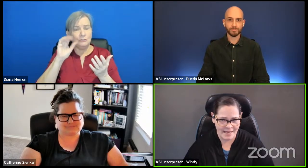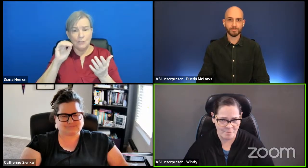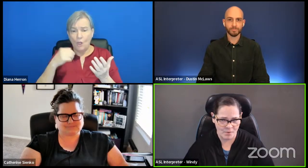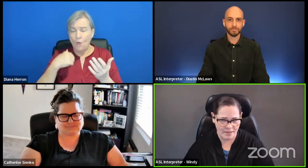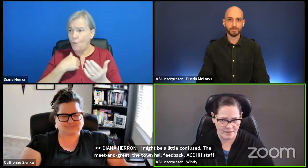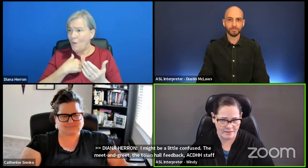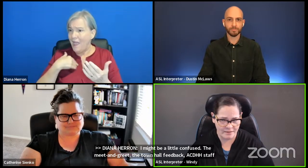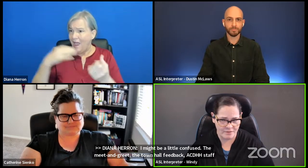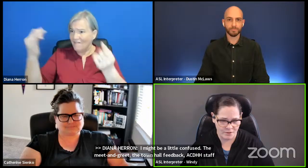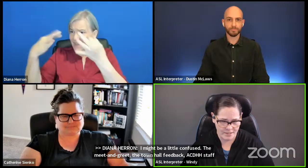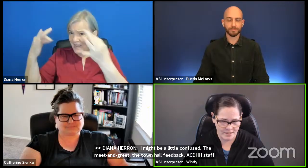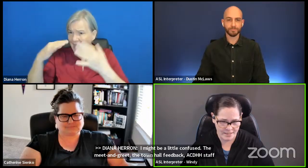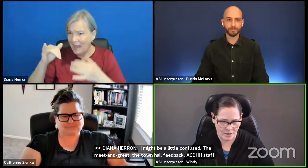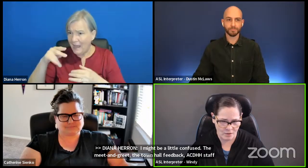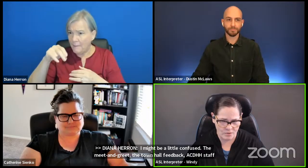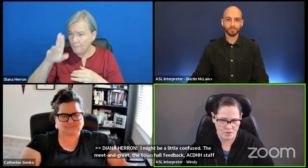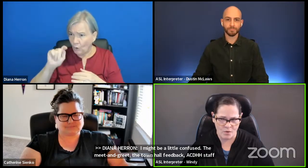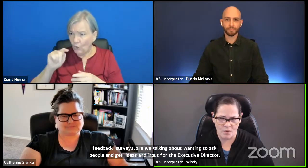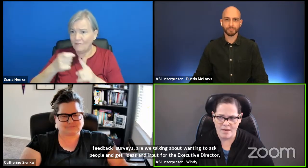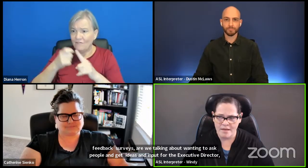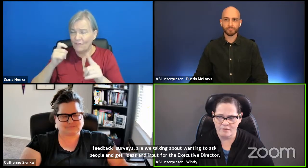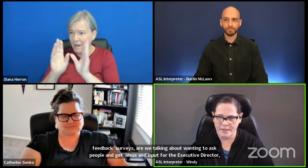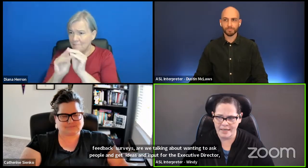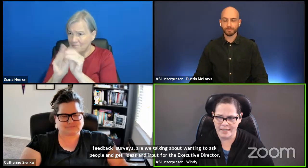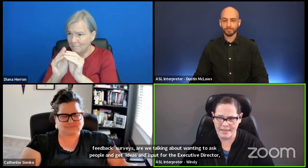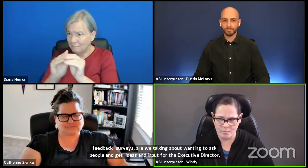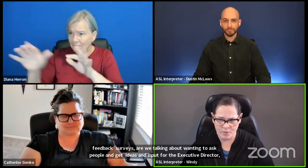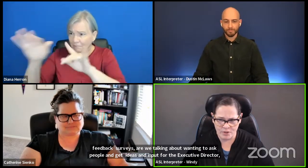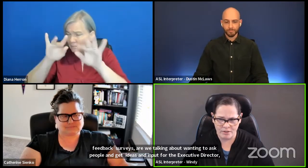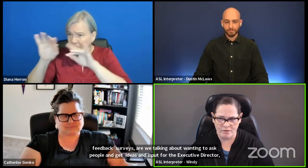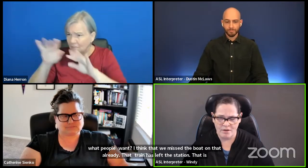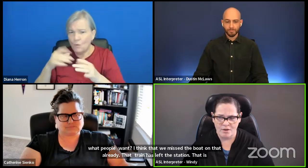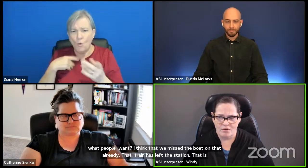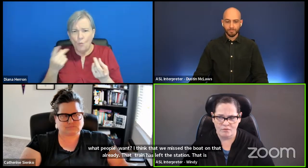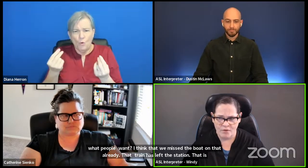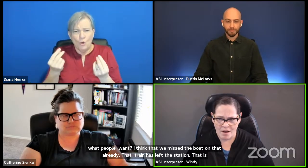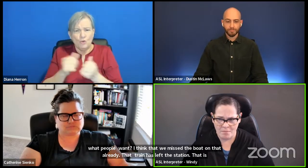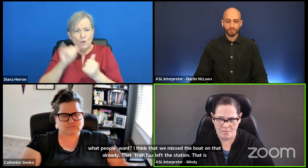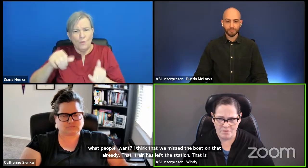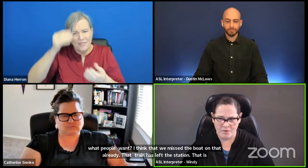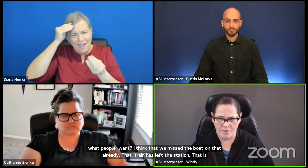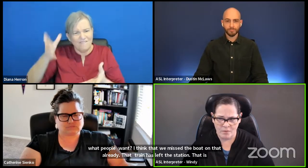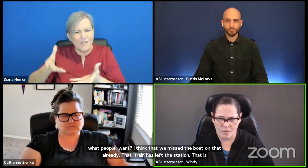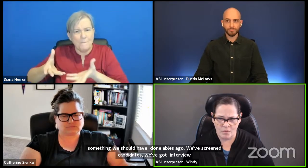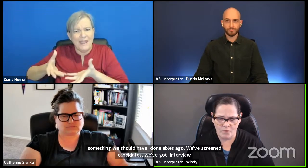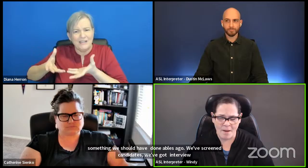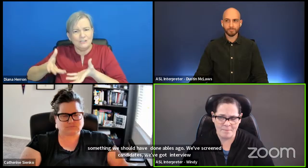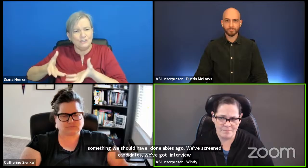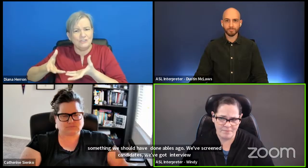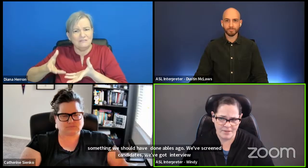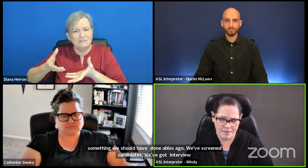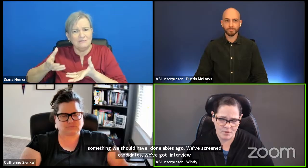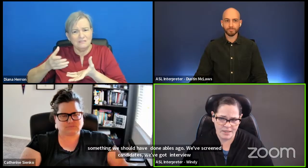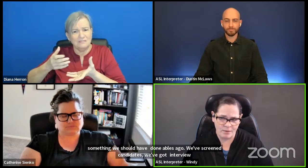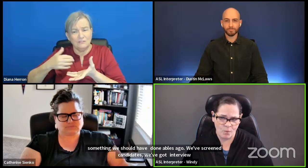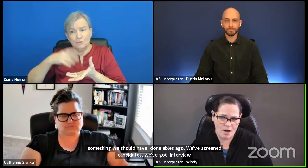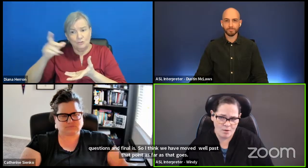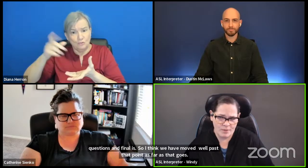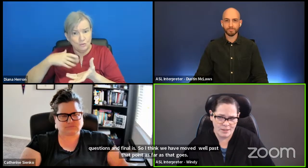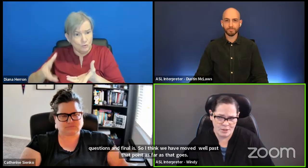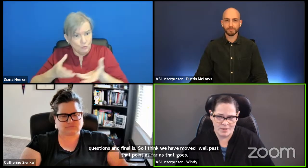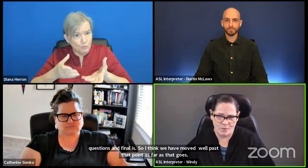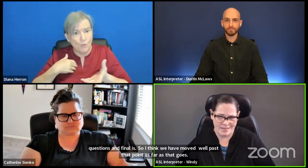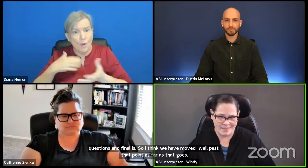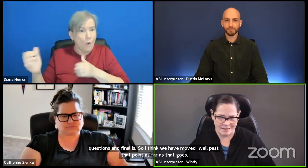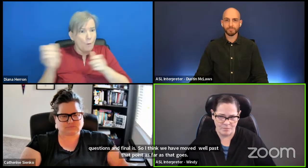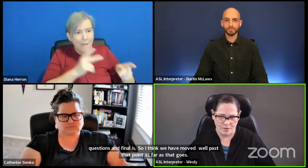well past that point as far as that goes. So if we're getting input from the community, what